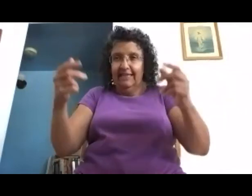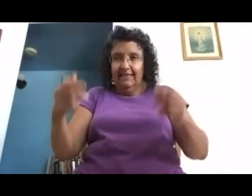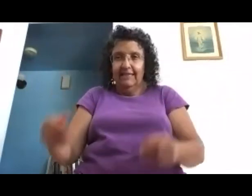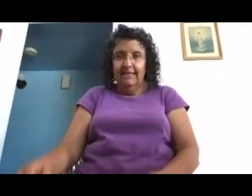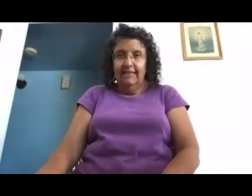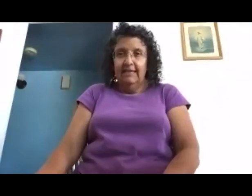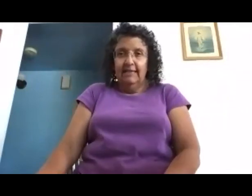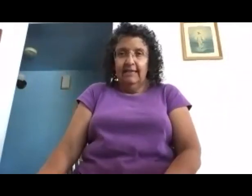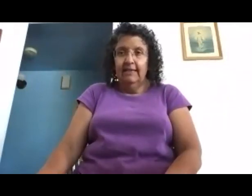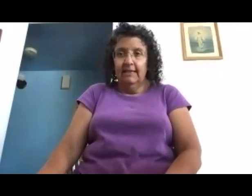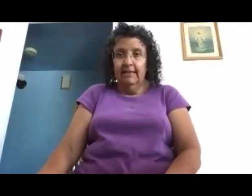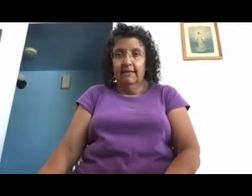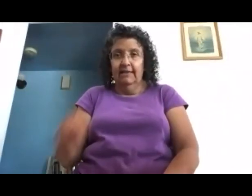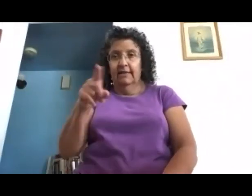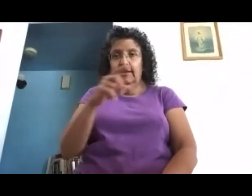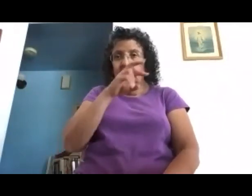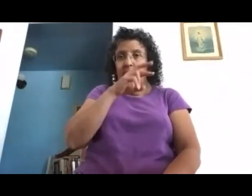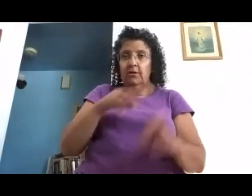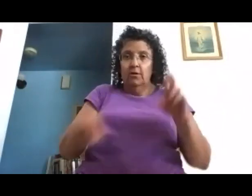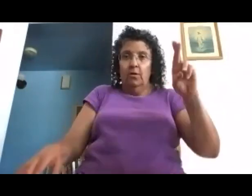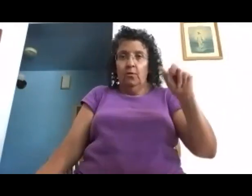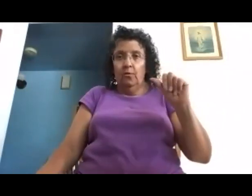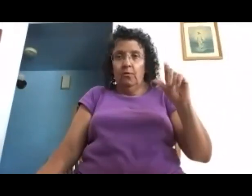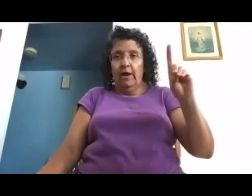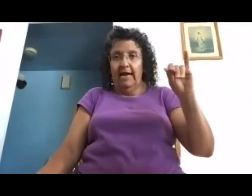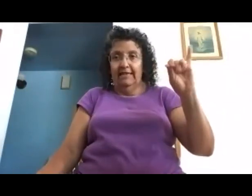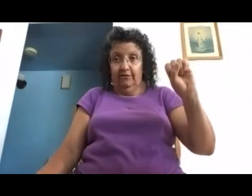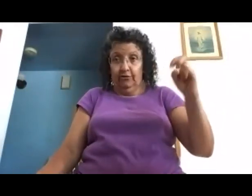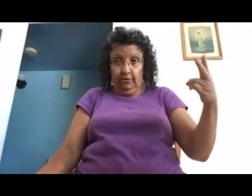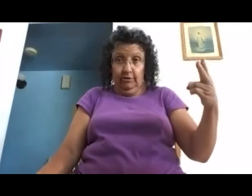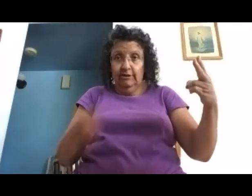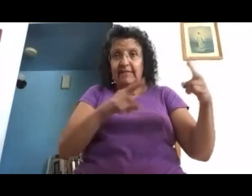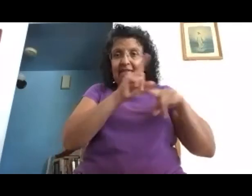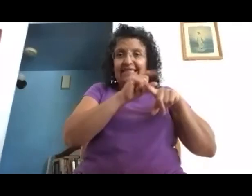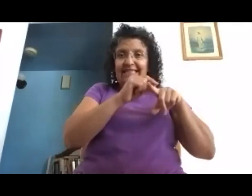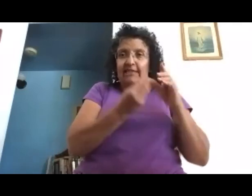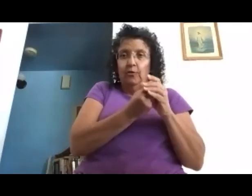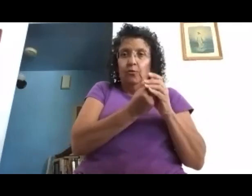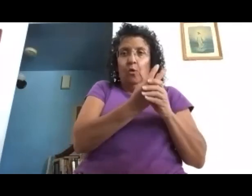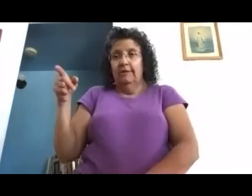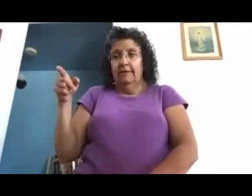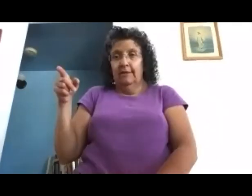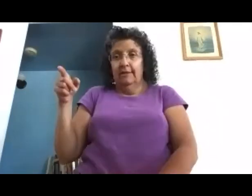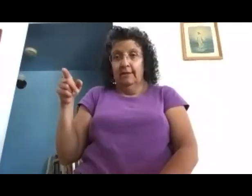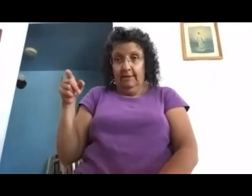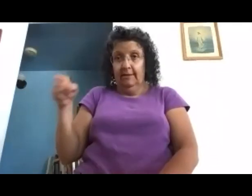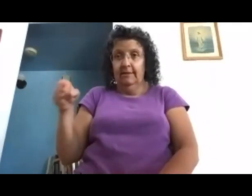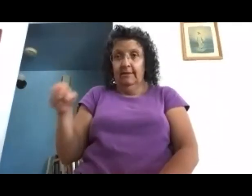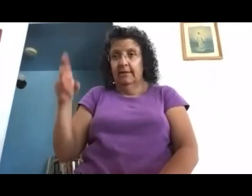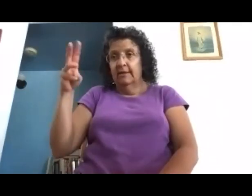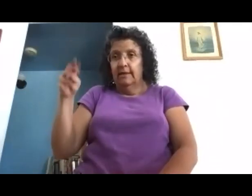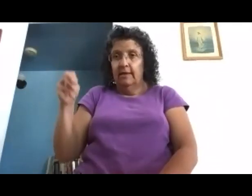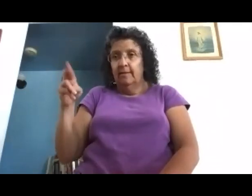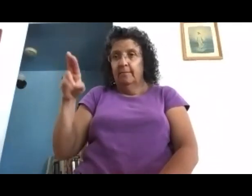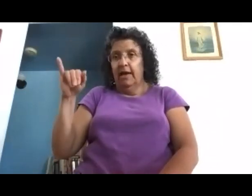radish seeds sprouted after only 2 days, super fast. The marigold seeds still have not